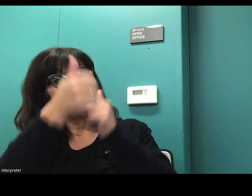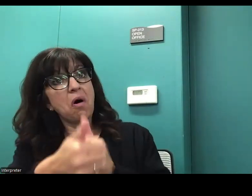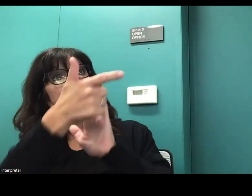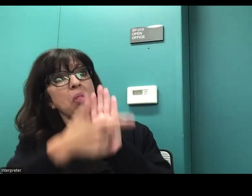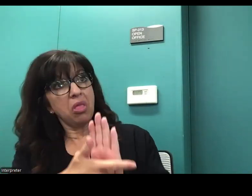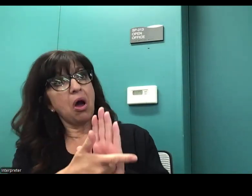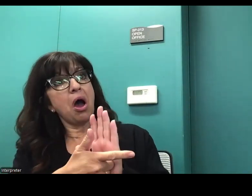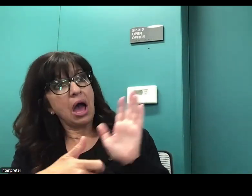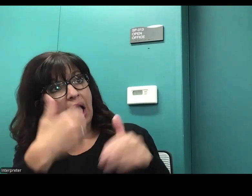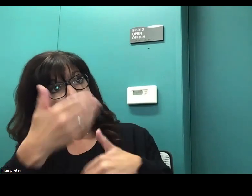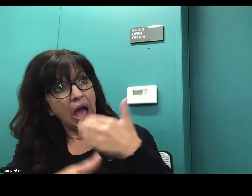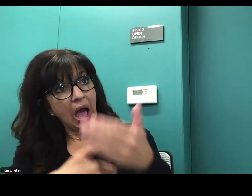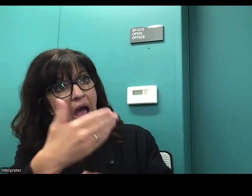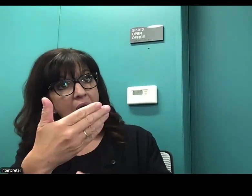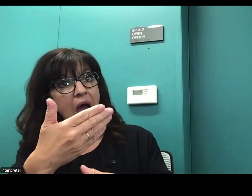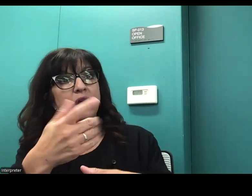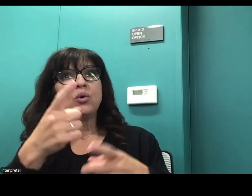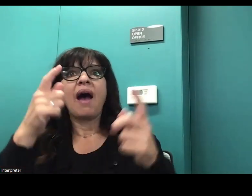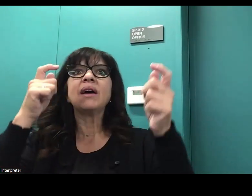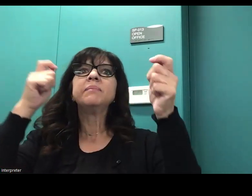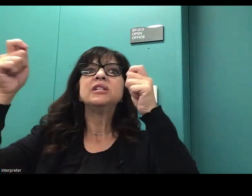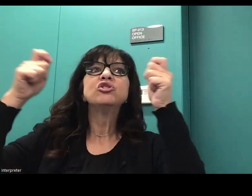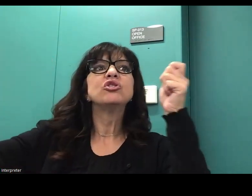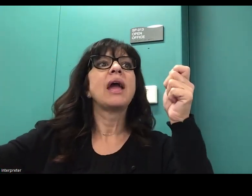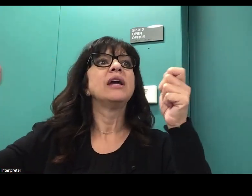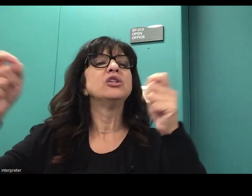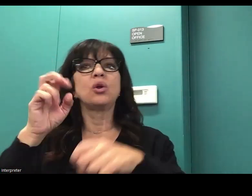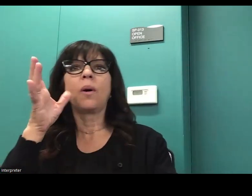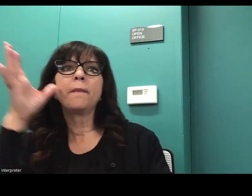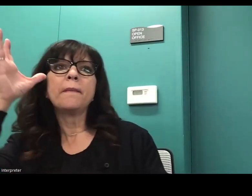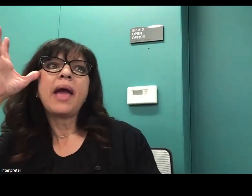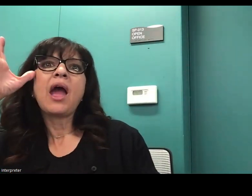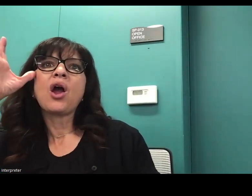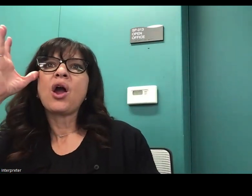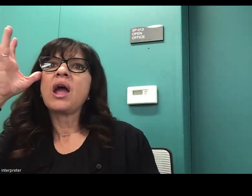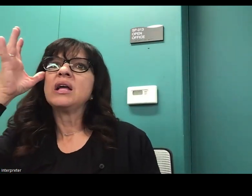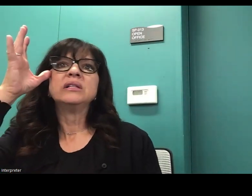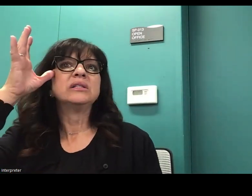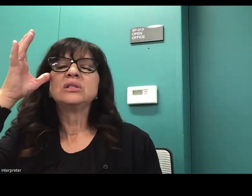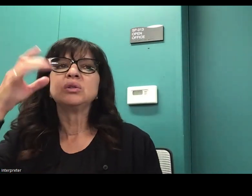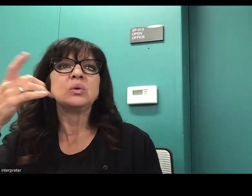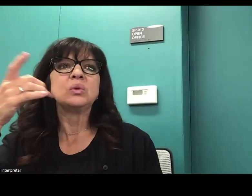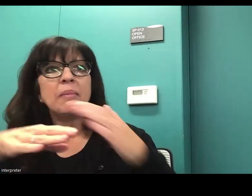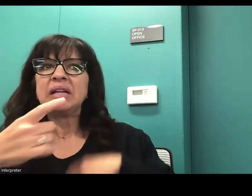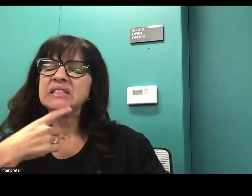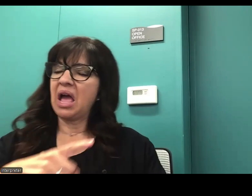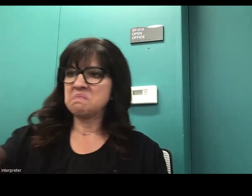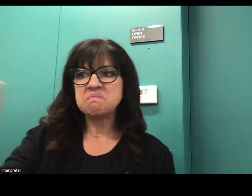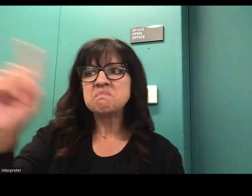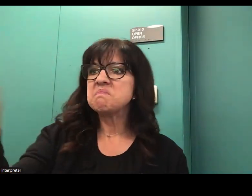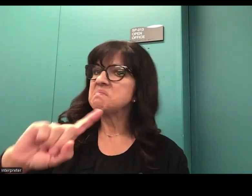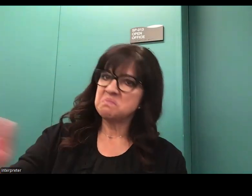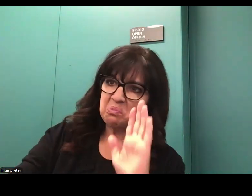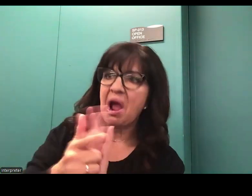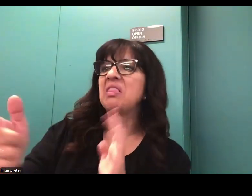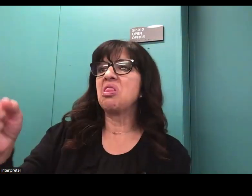law, you then have admin or parents who come in behind you and are like, you're breaking the